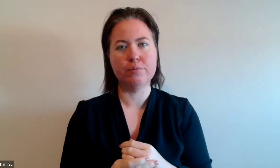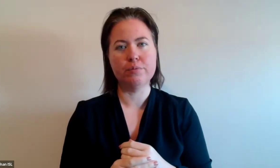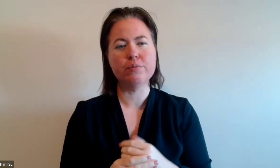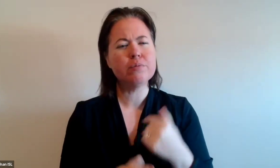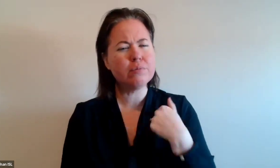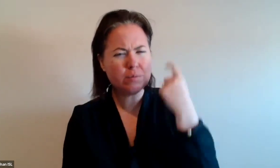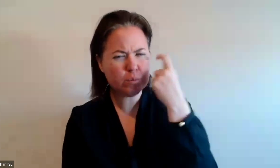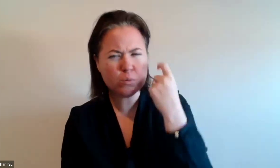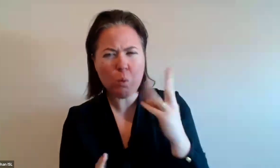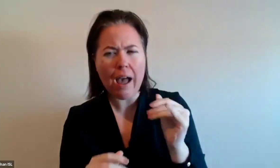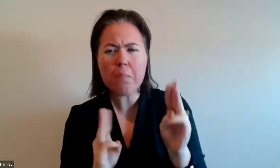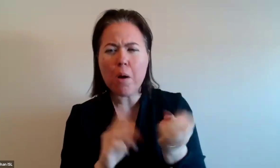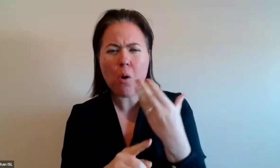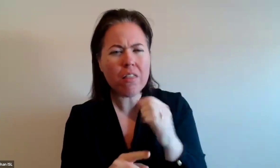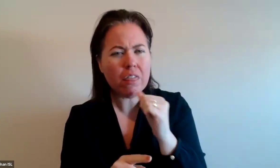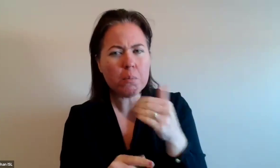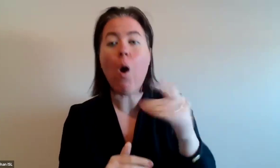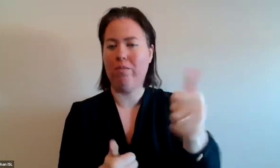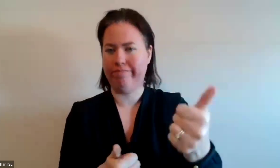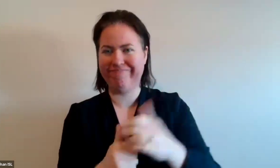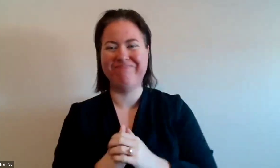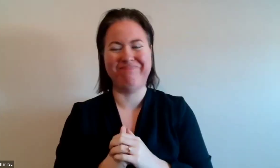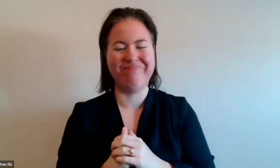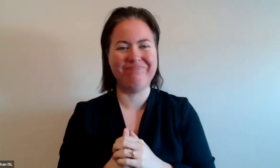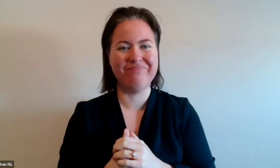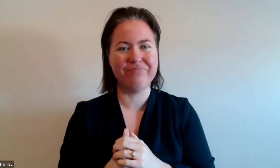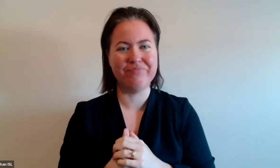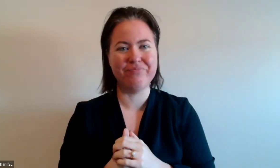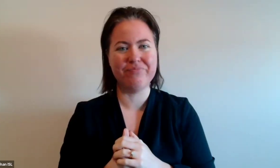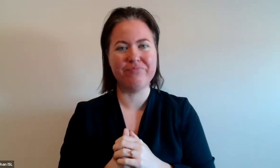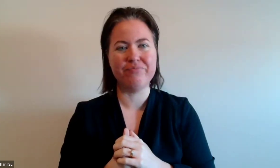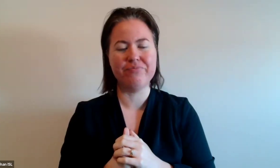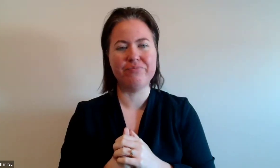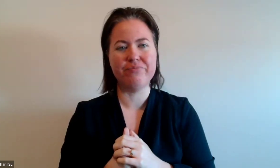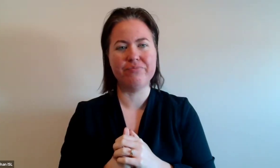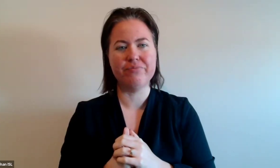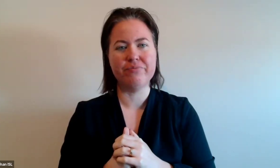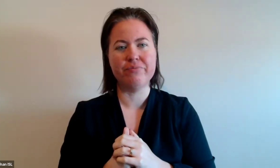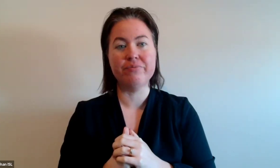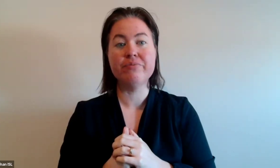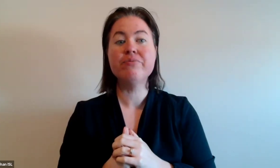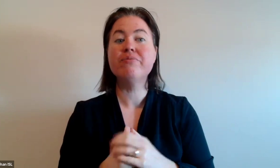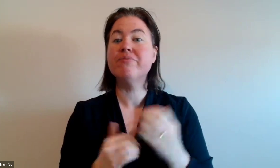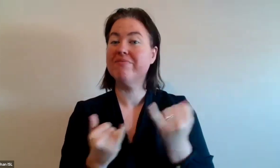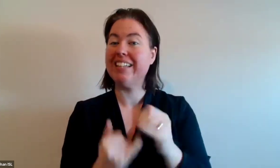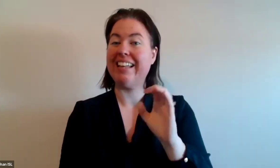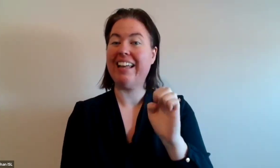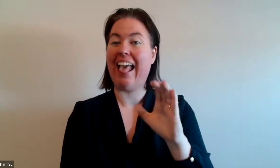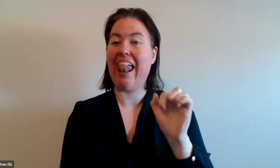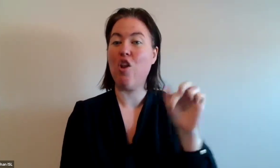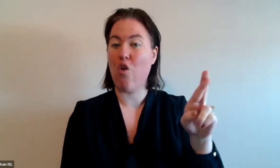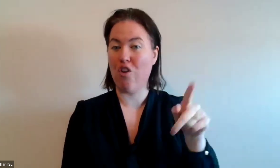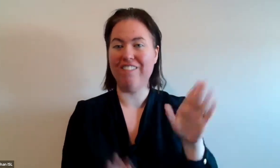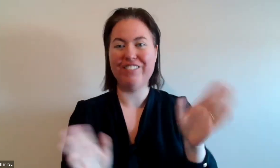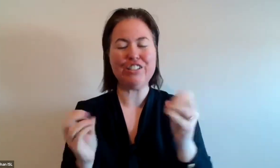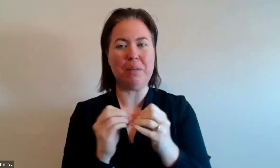wonder why this is not working. Yeah. As Eleanor has already told you, this